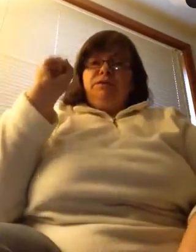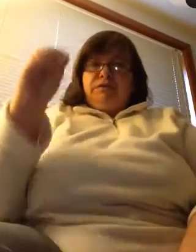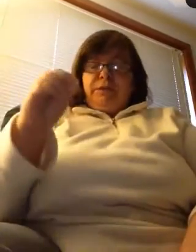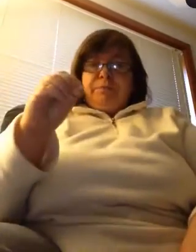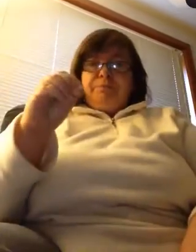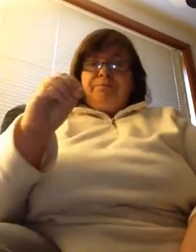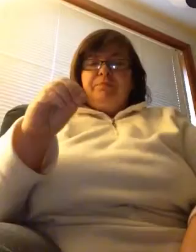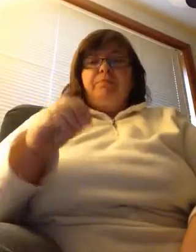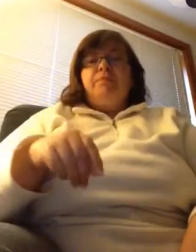So,